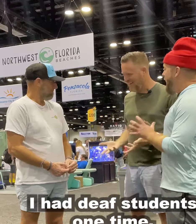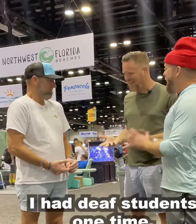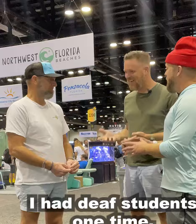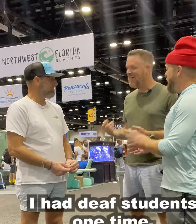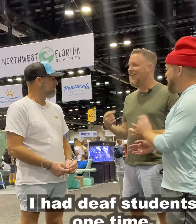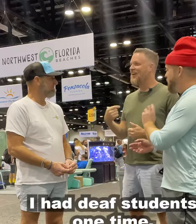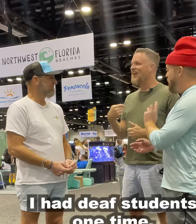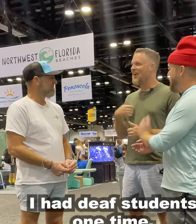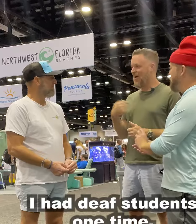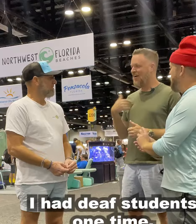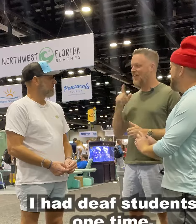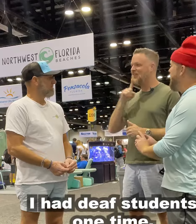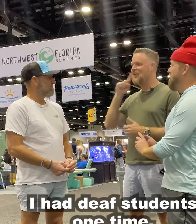had deaf students one time.